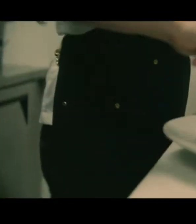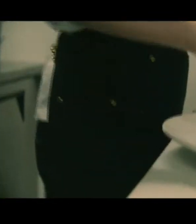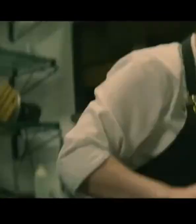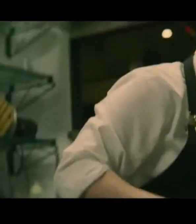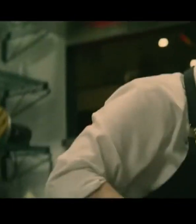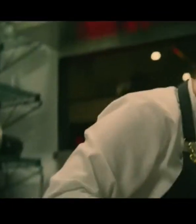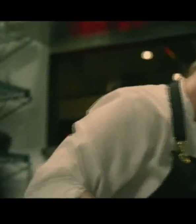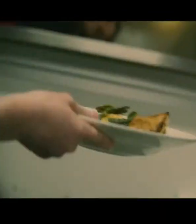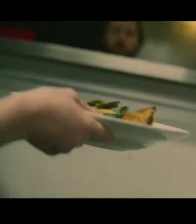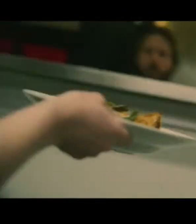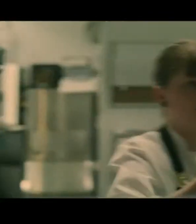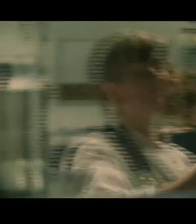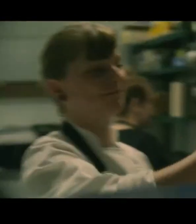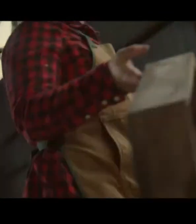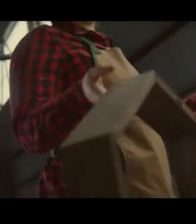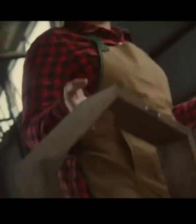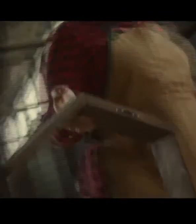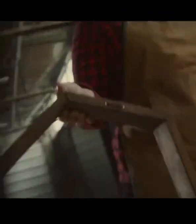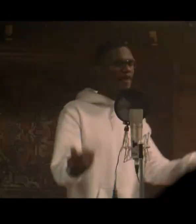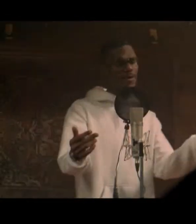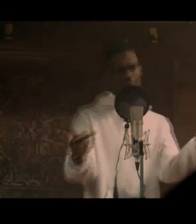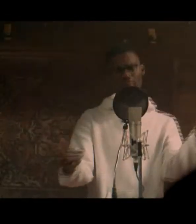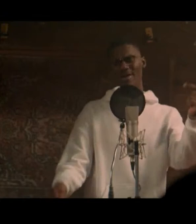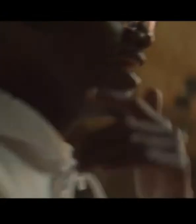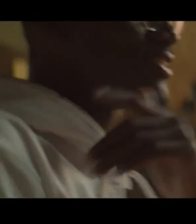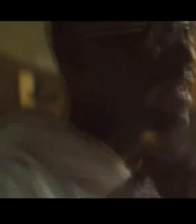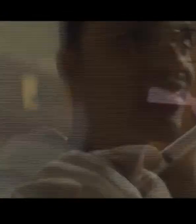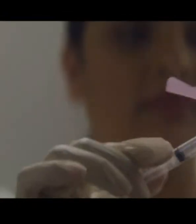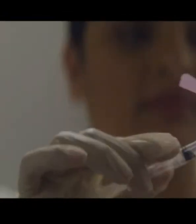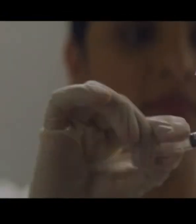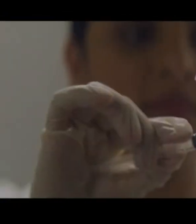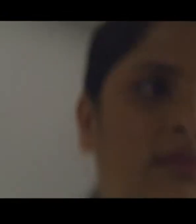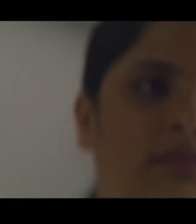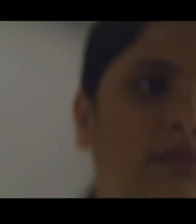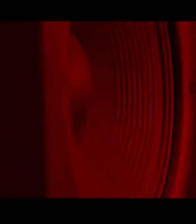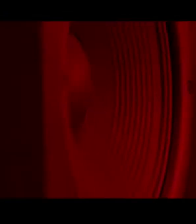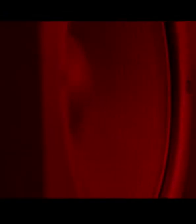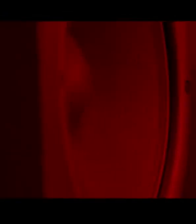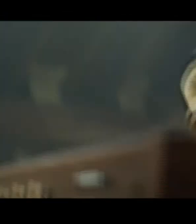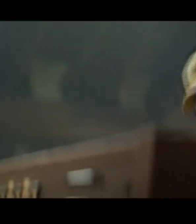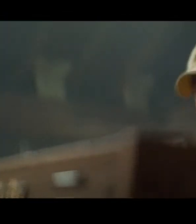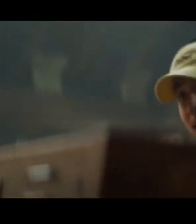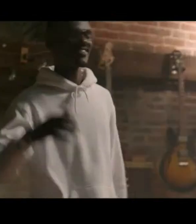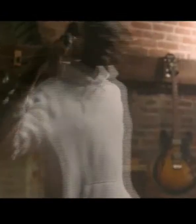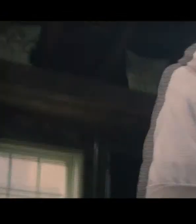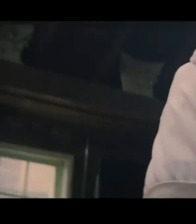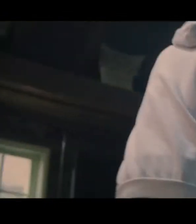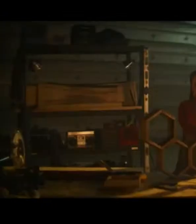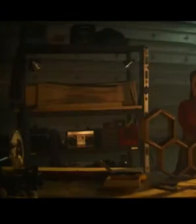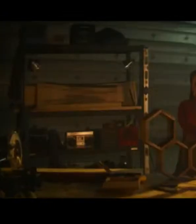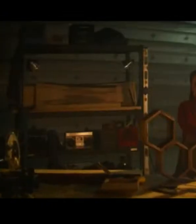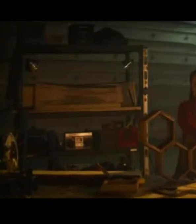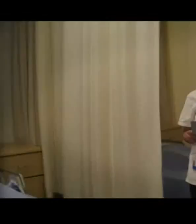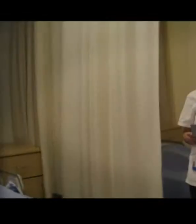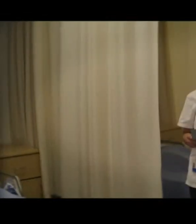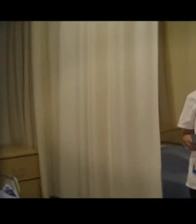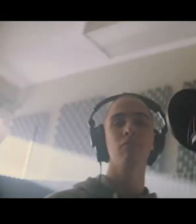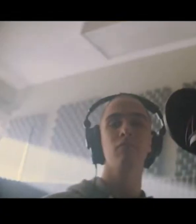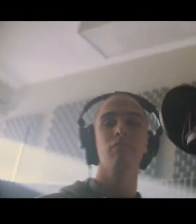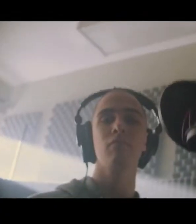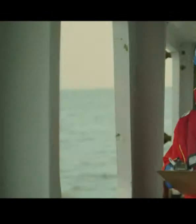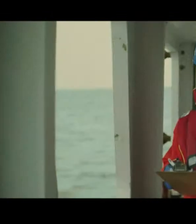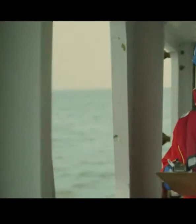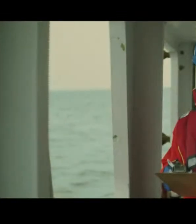We can't predict the future, but we can make it exactly what